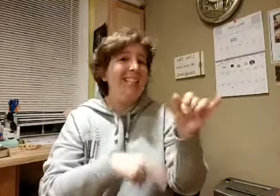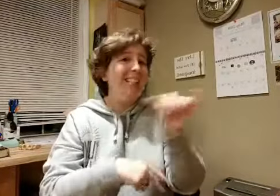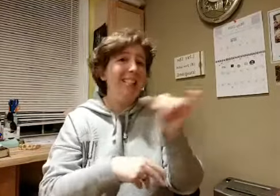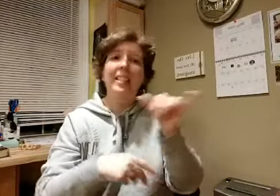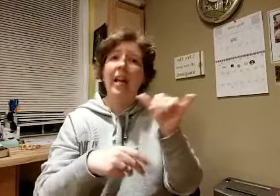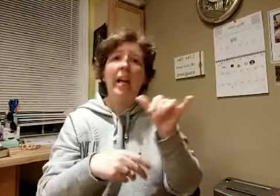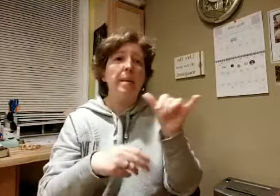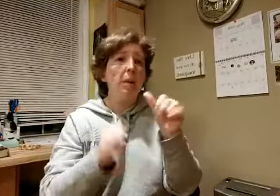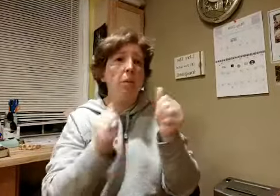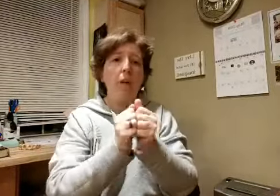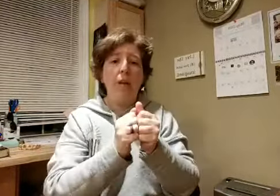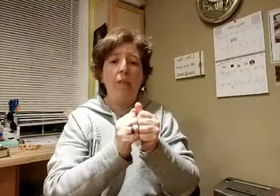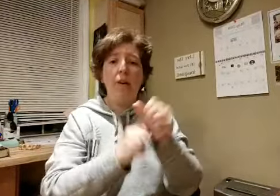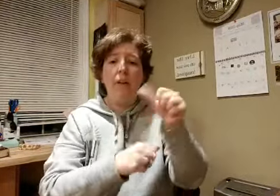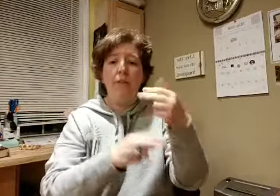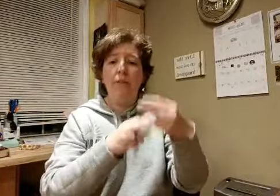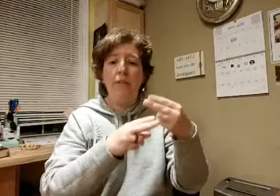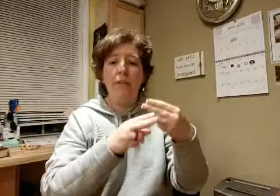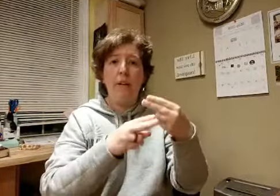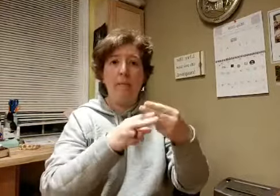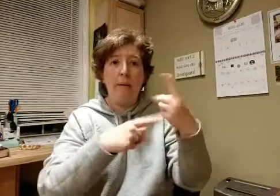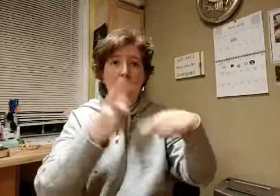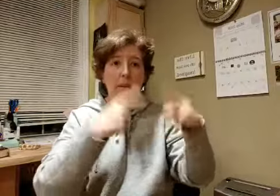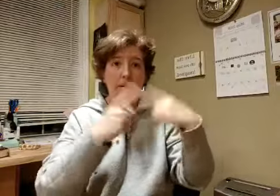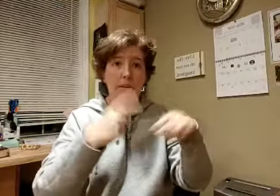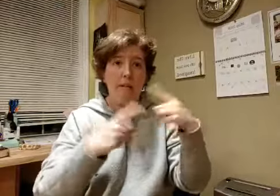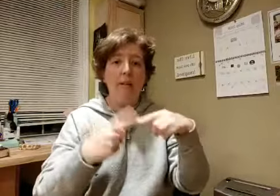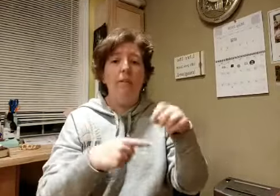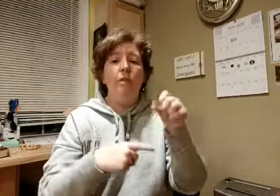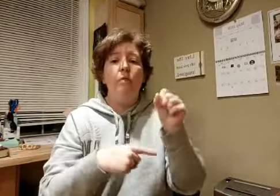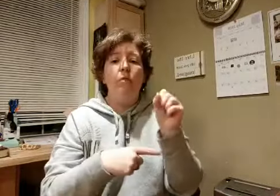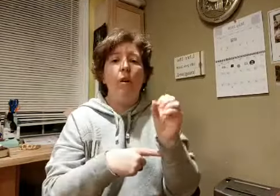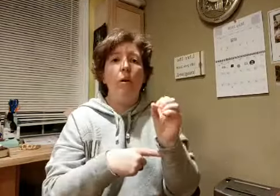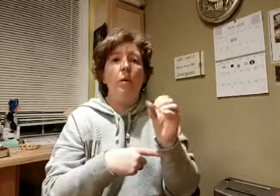the same with other name signs. So